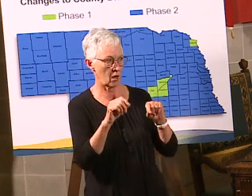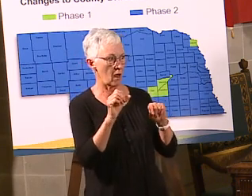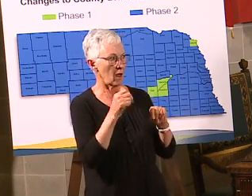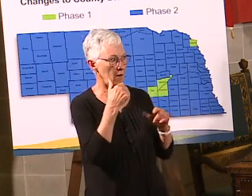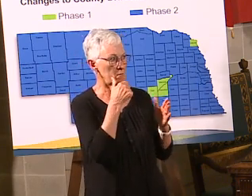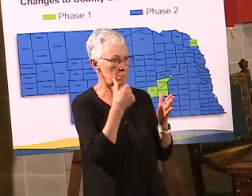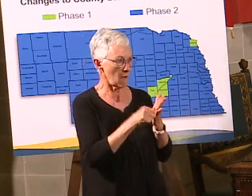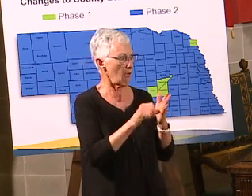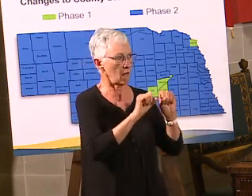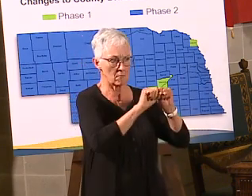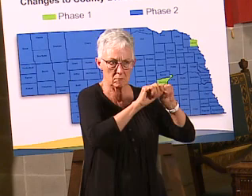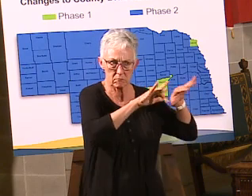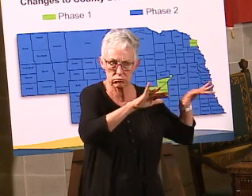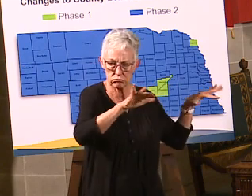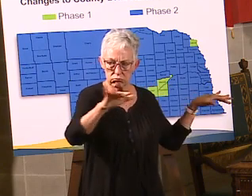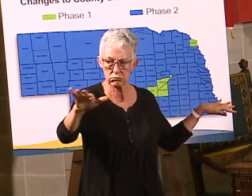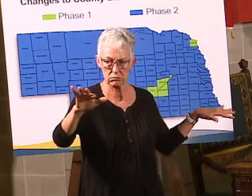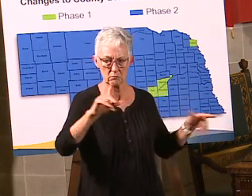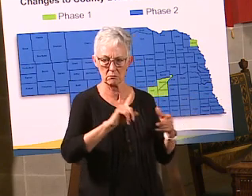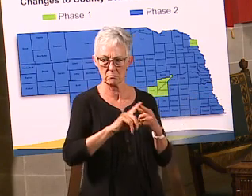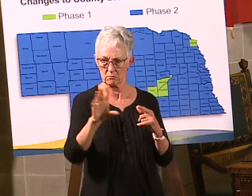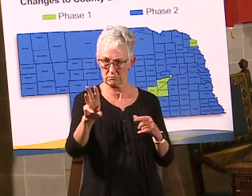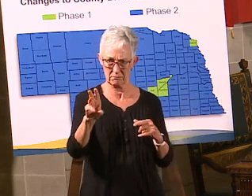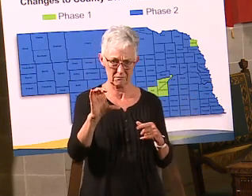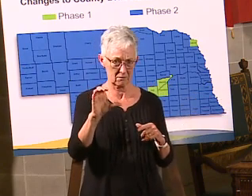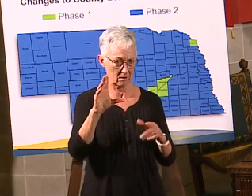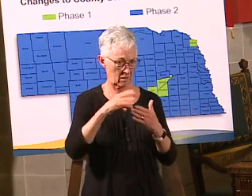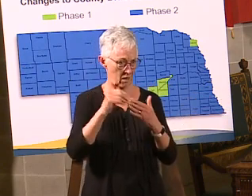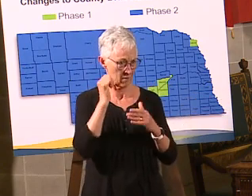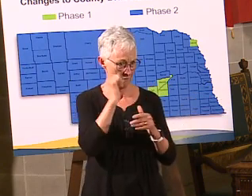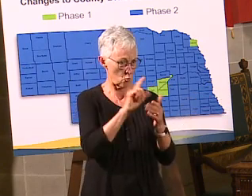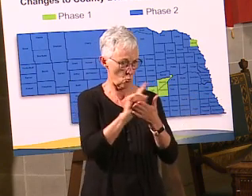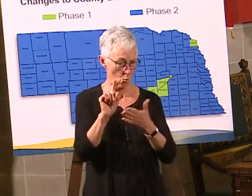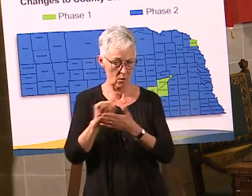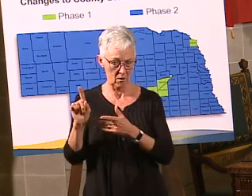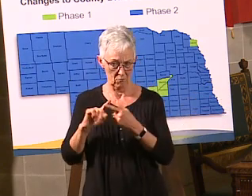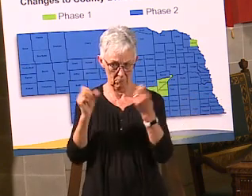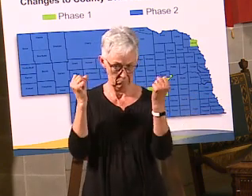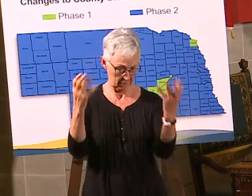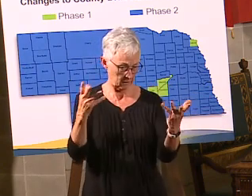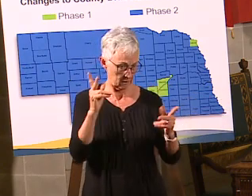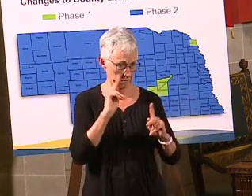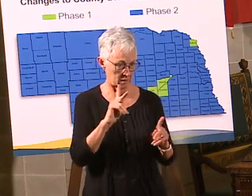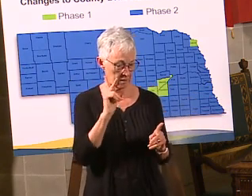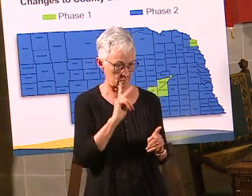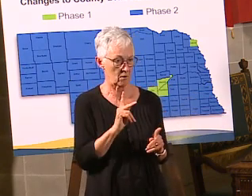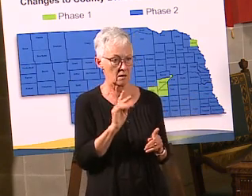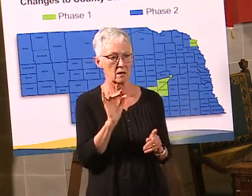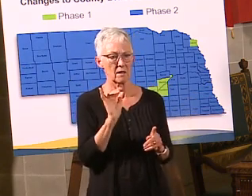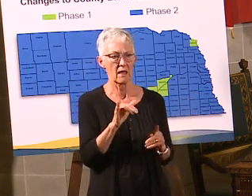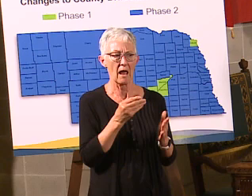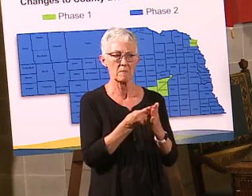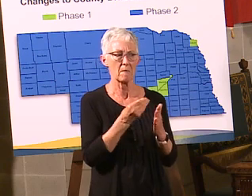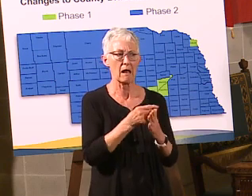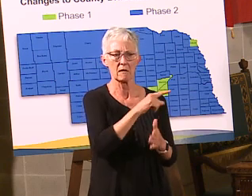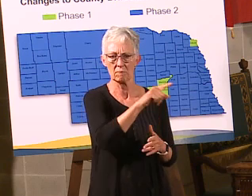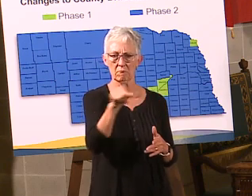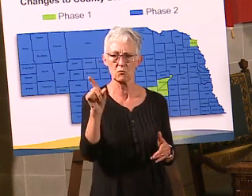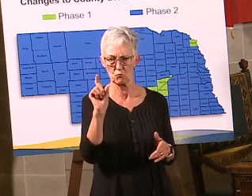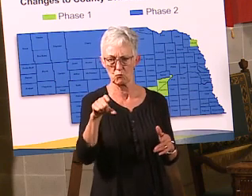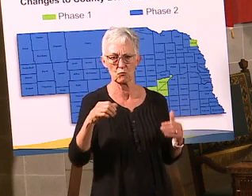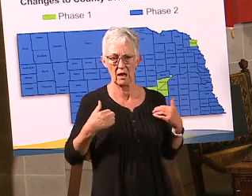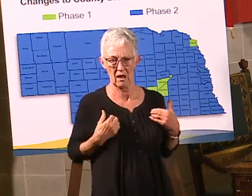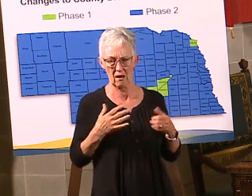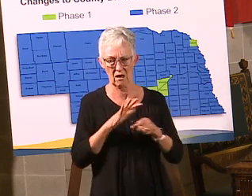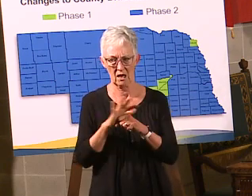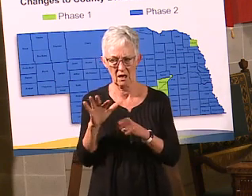week. That has started flowing out to people. We've got programs out there already through the federal government